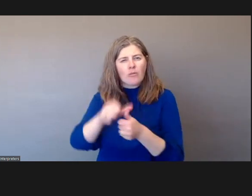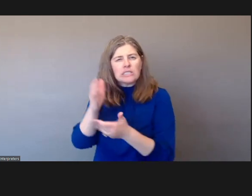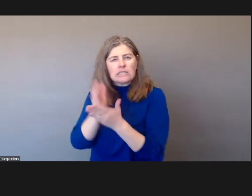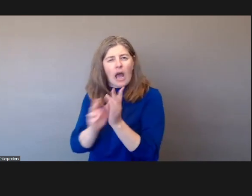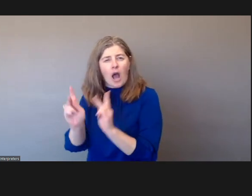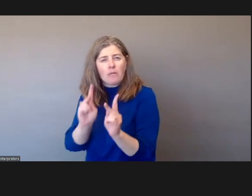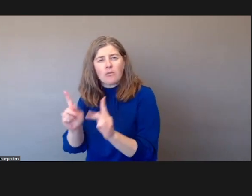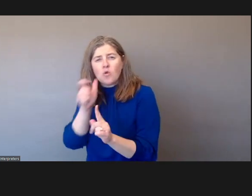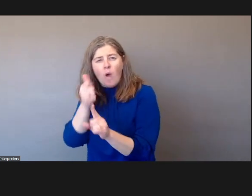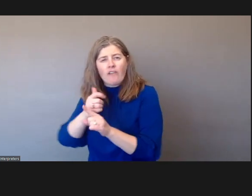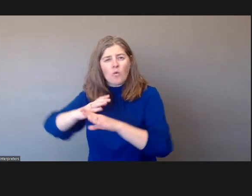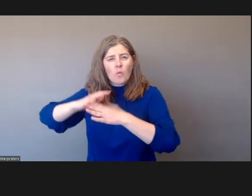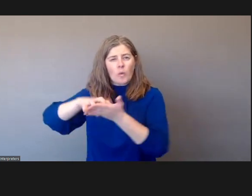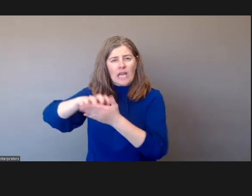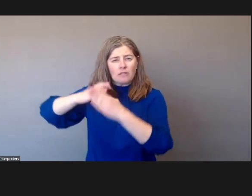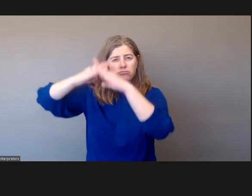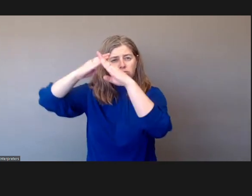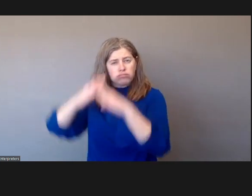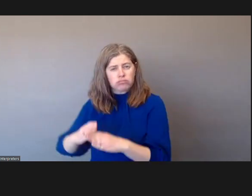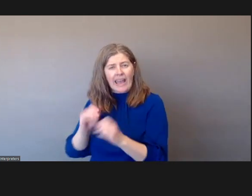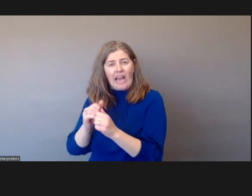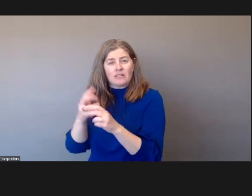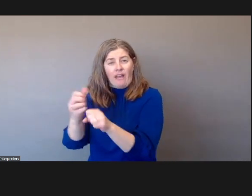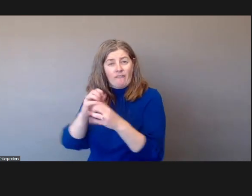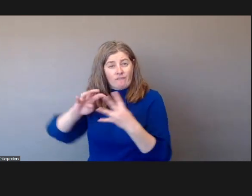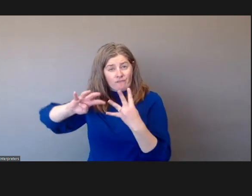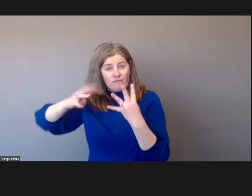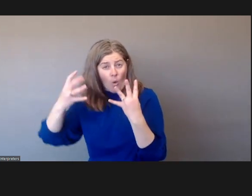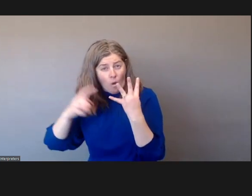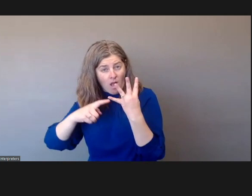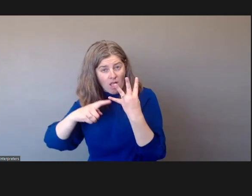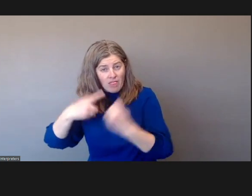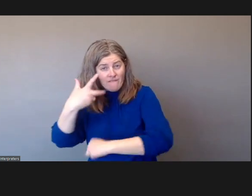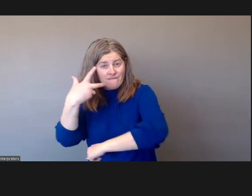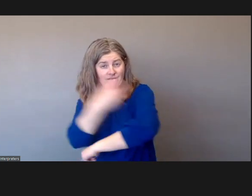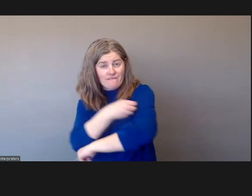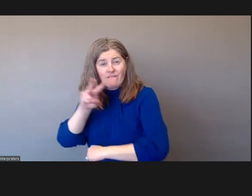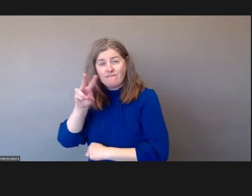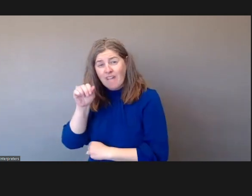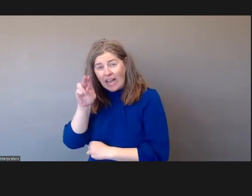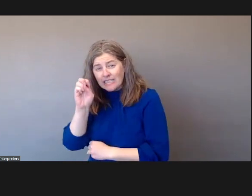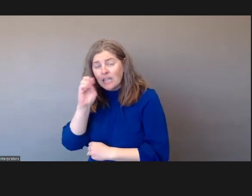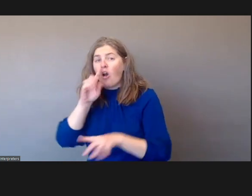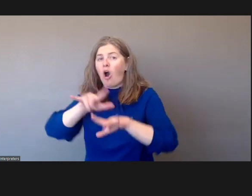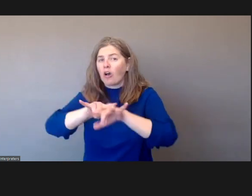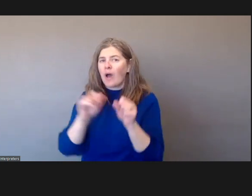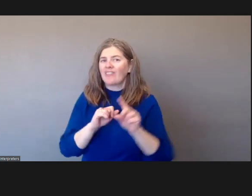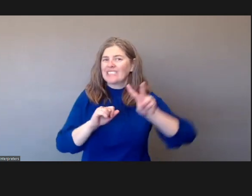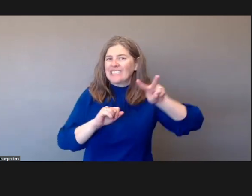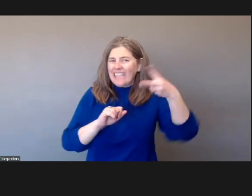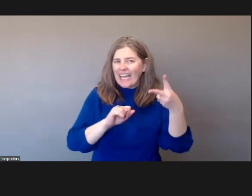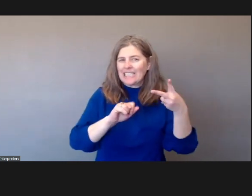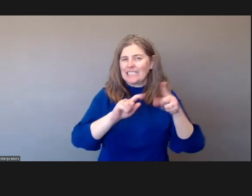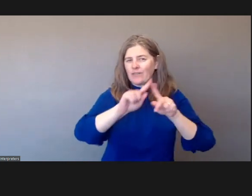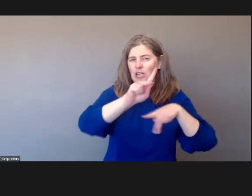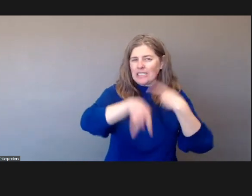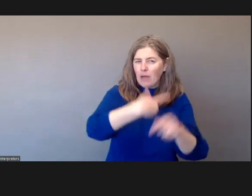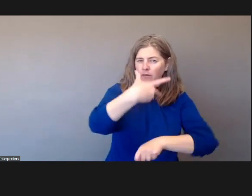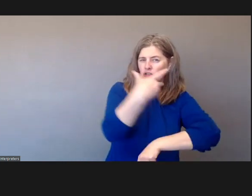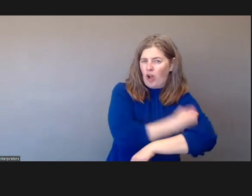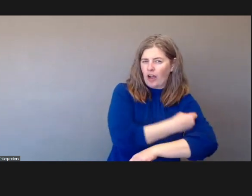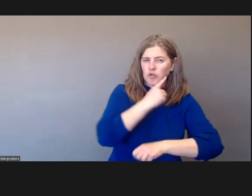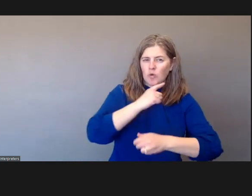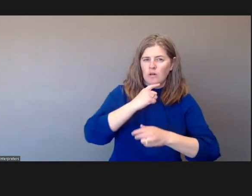shot in addition to their 4th vaccine shot that will prevent them from getting COVID, dramatically reduce their risk of getting COVID,